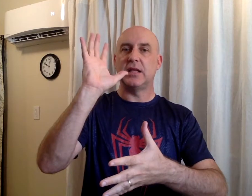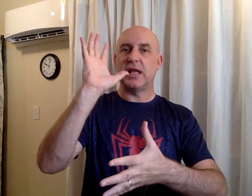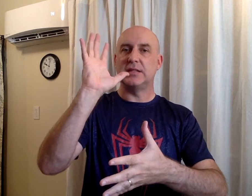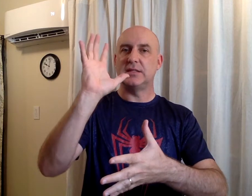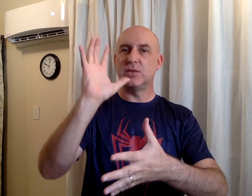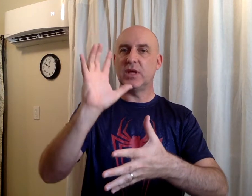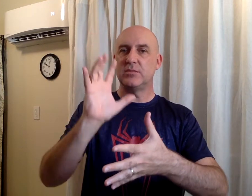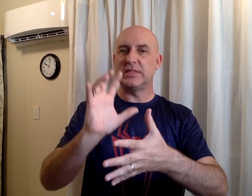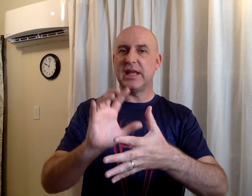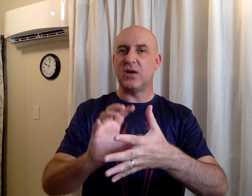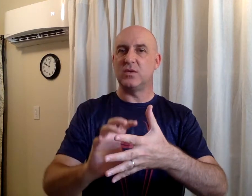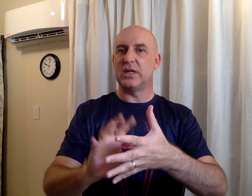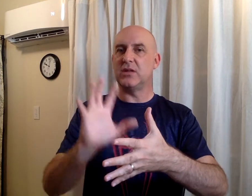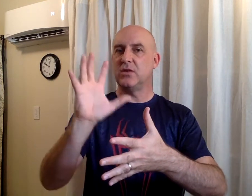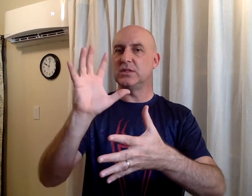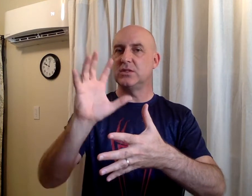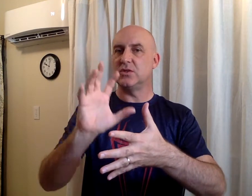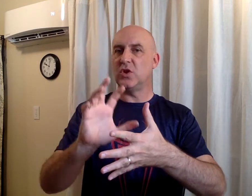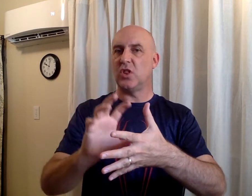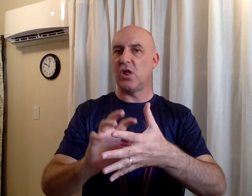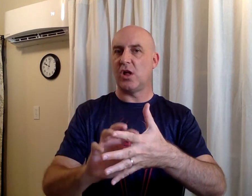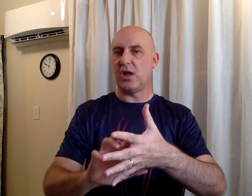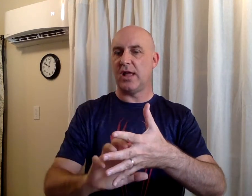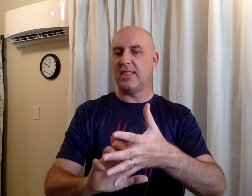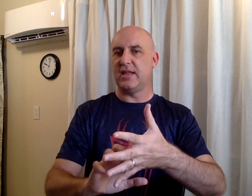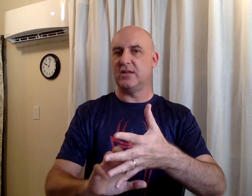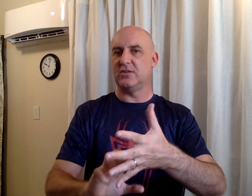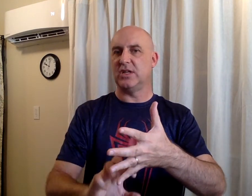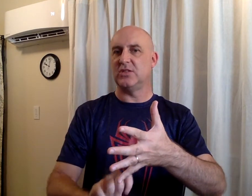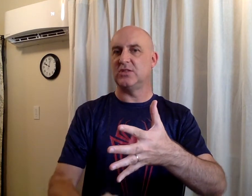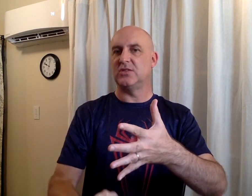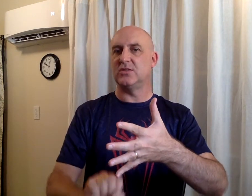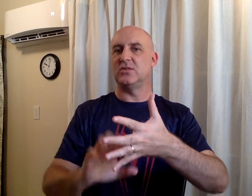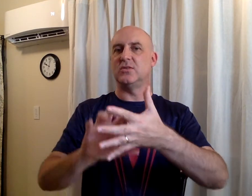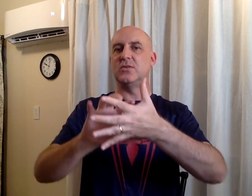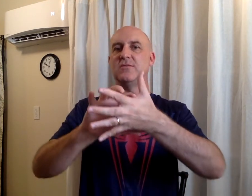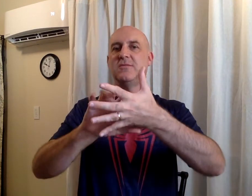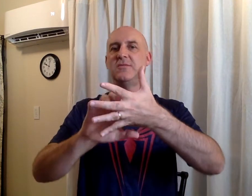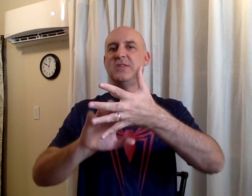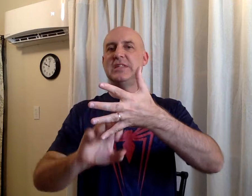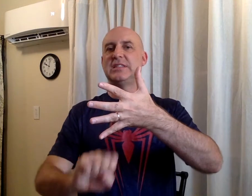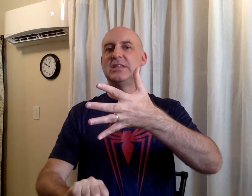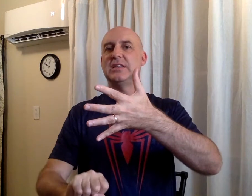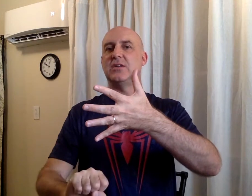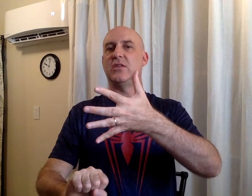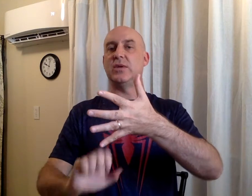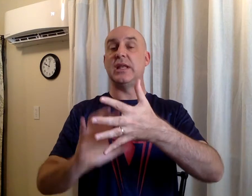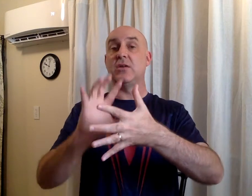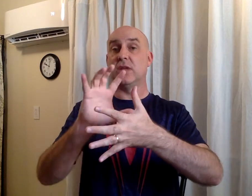As this one comes down, it closes into a claw and then changes to a fist as it gets all the way down, okay?